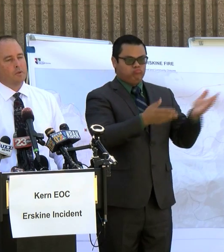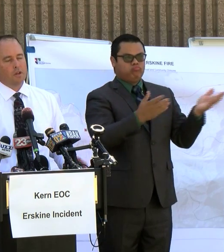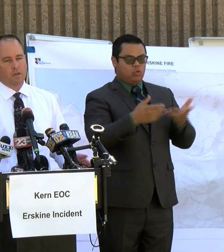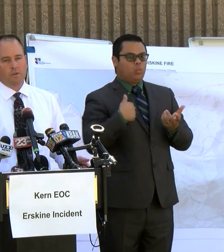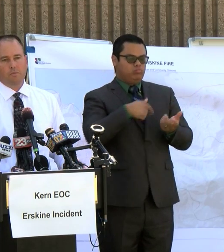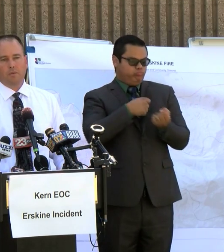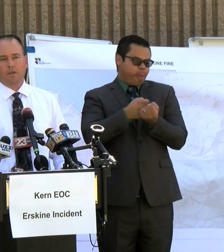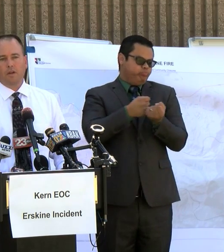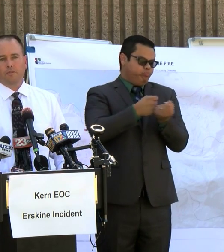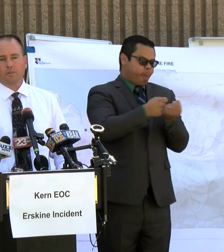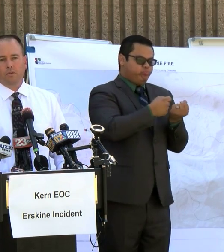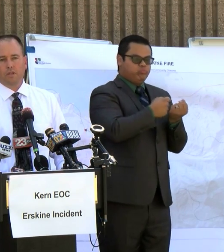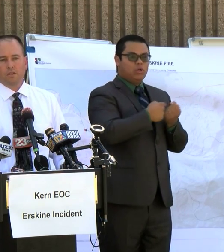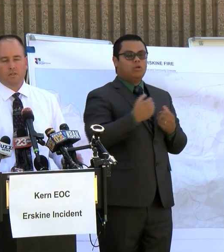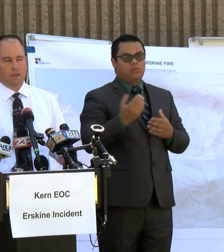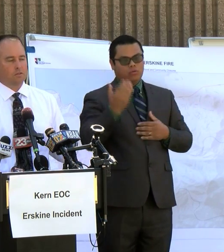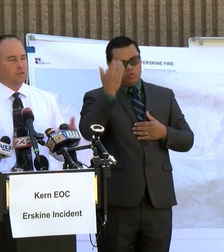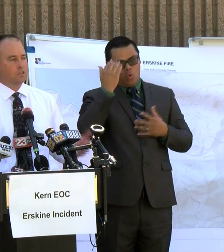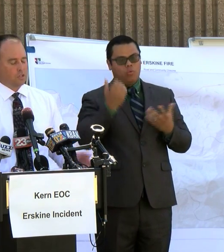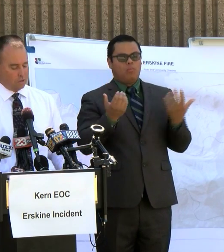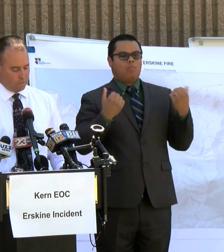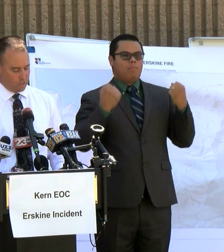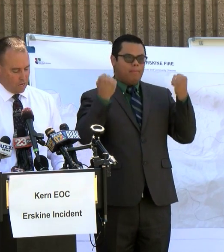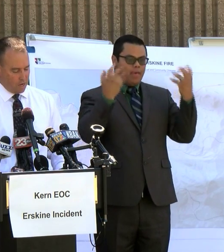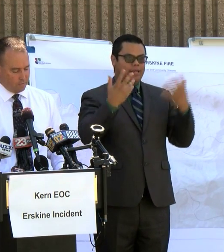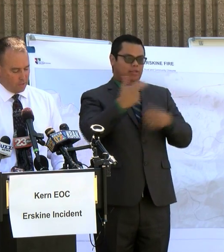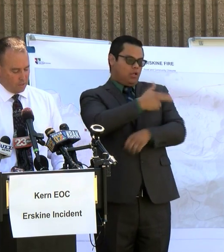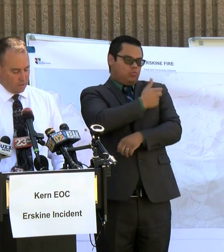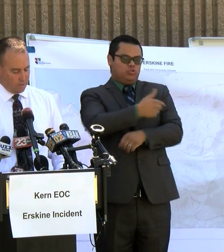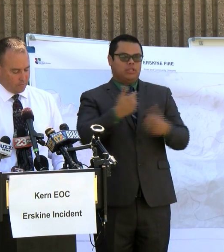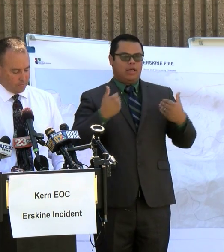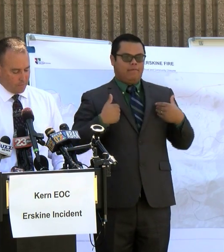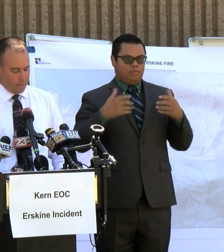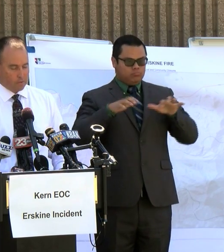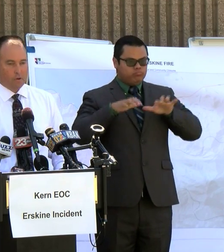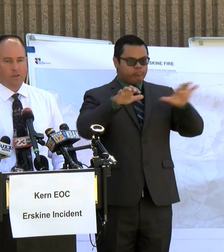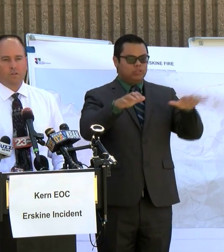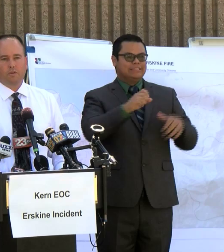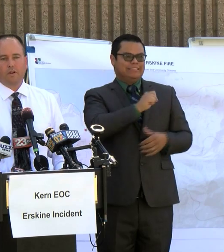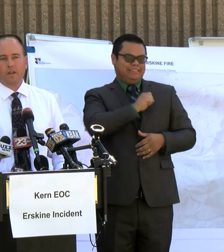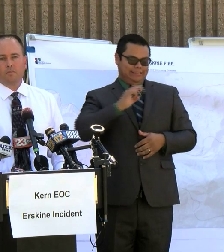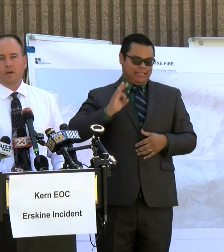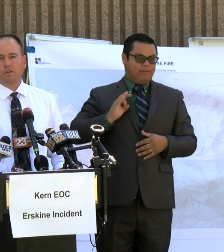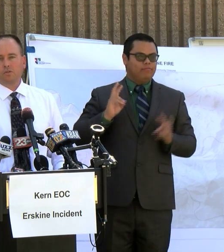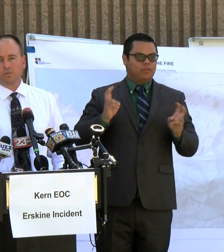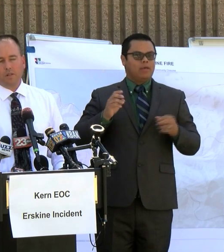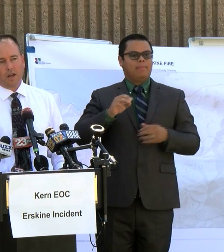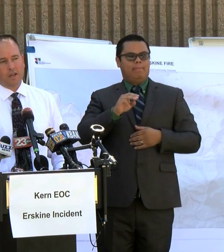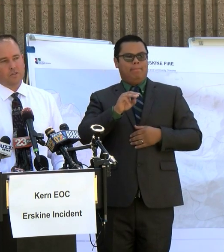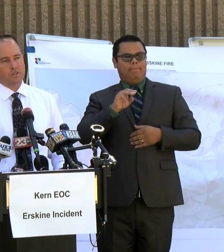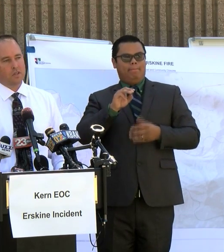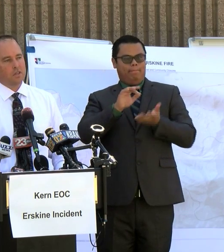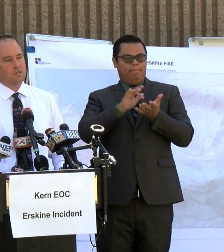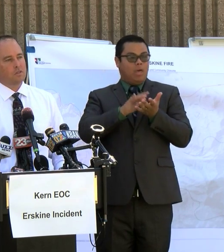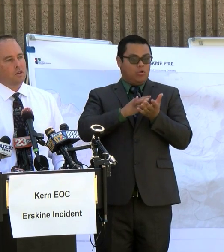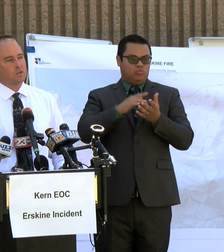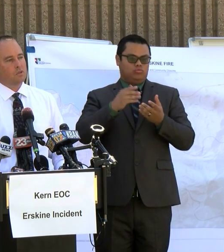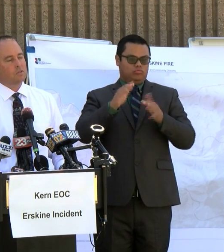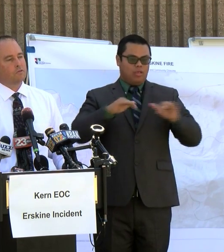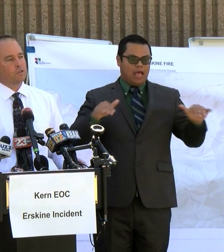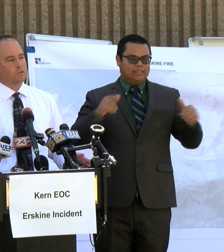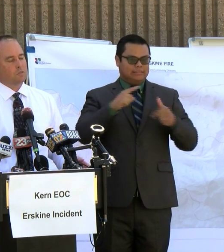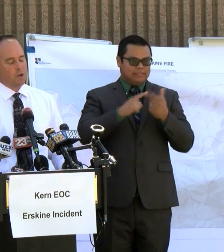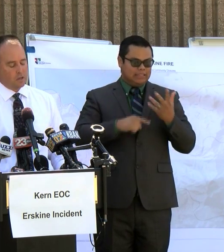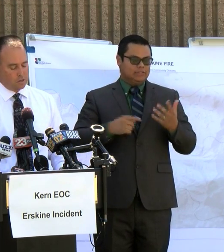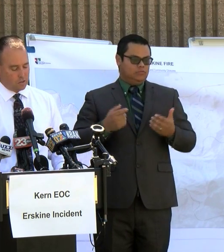staffed primarily with public health employees that'll transition over time. We're also providing medical supplies to